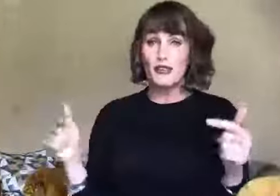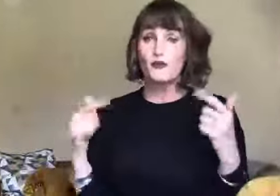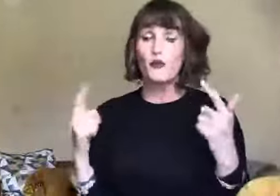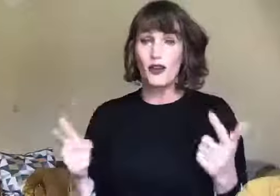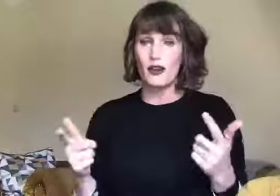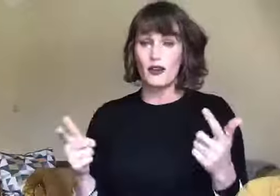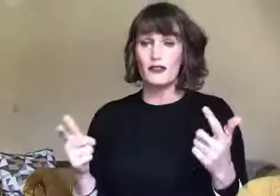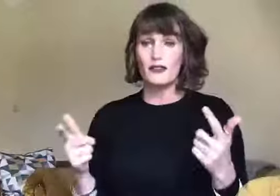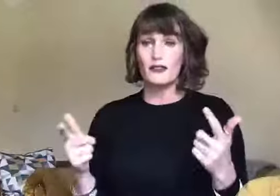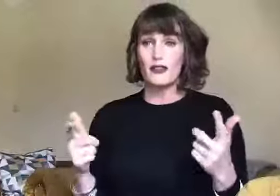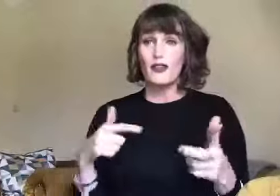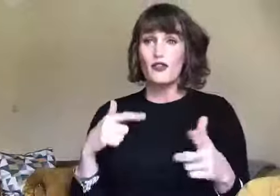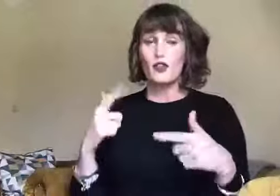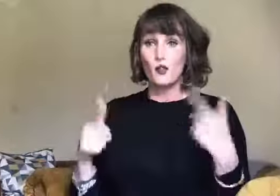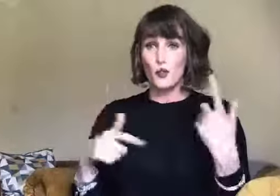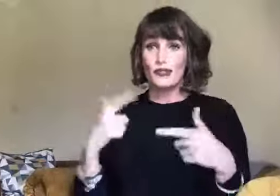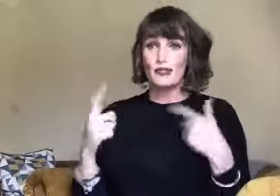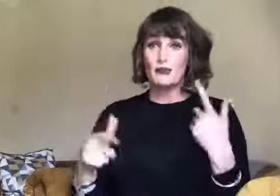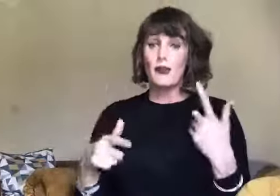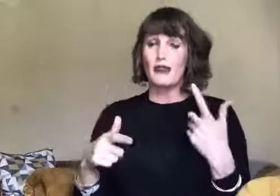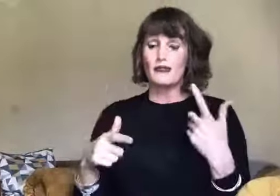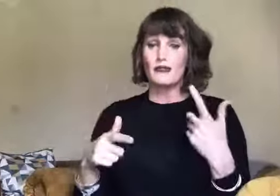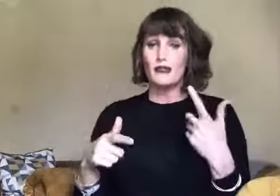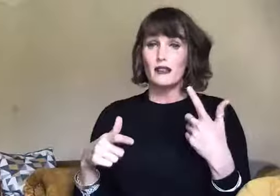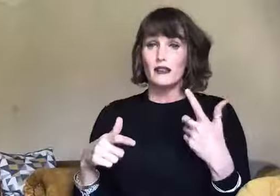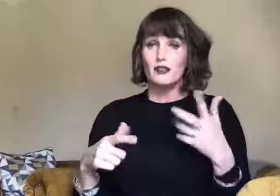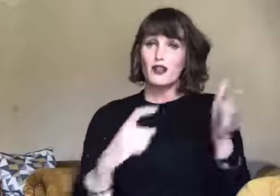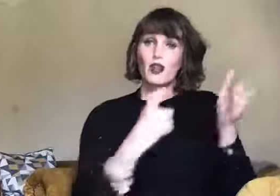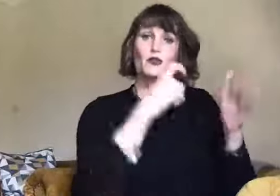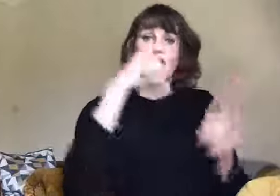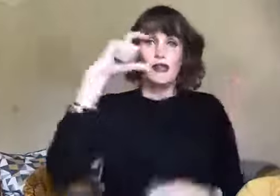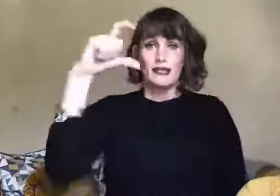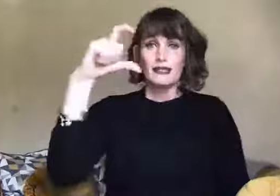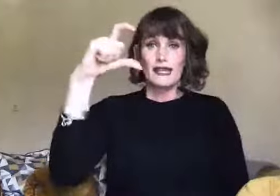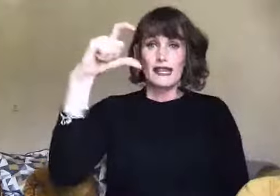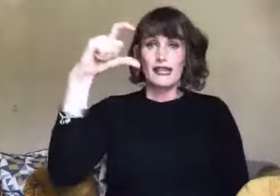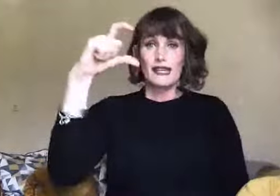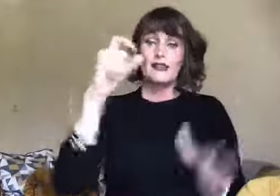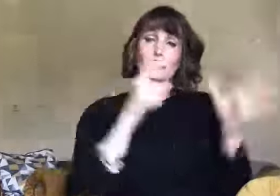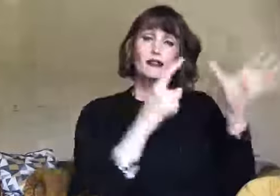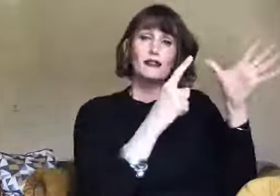of words that you want to spell, so